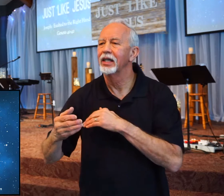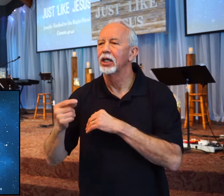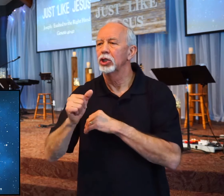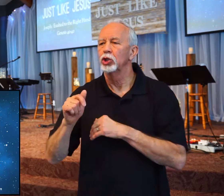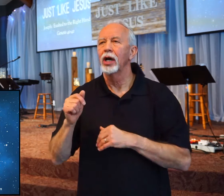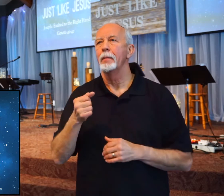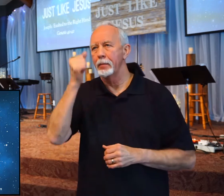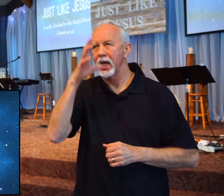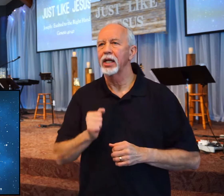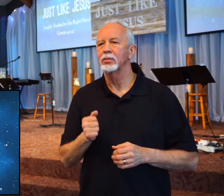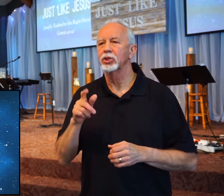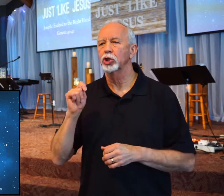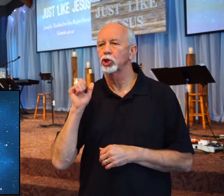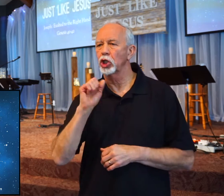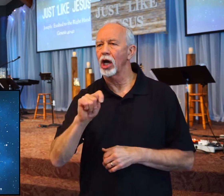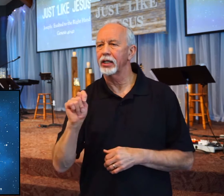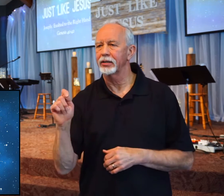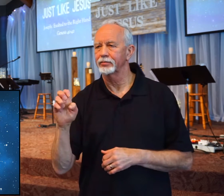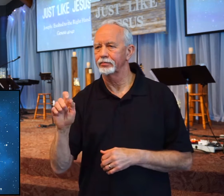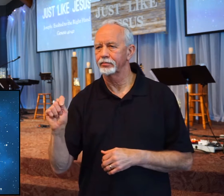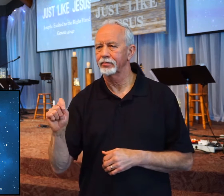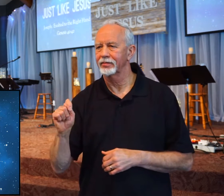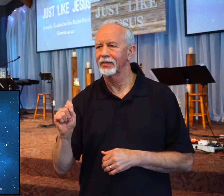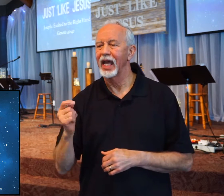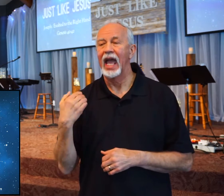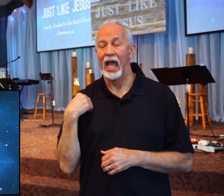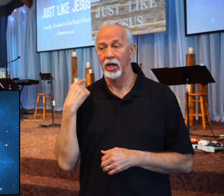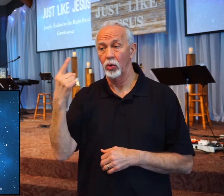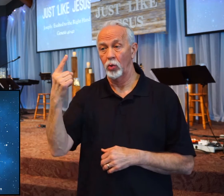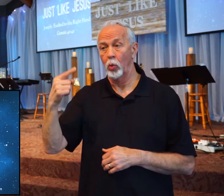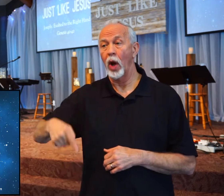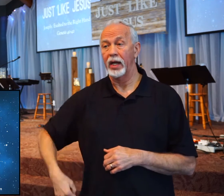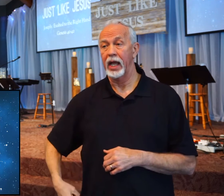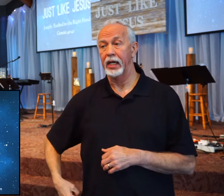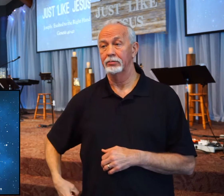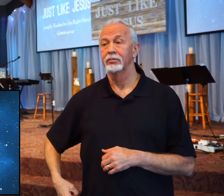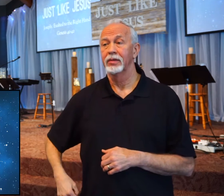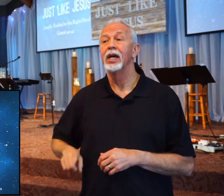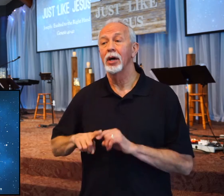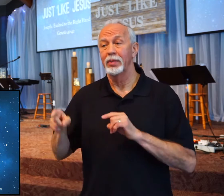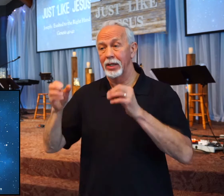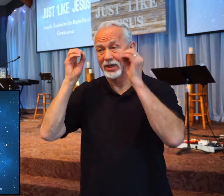Stott, a one-legged teacher,